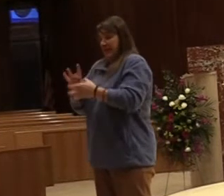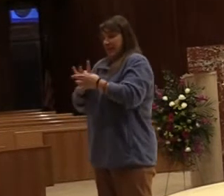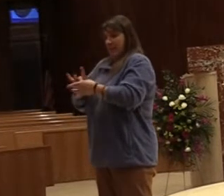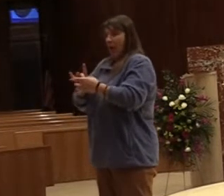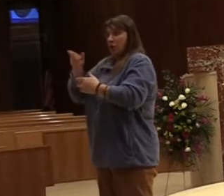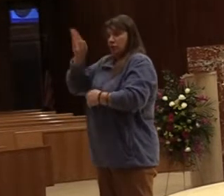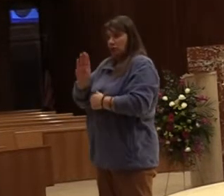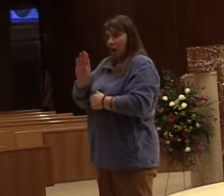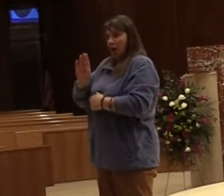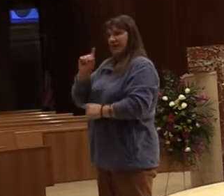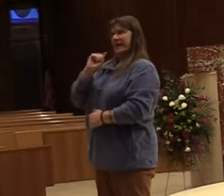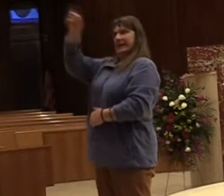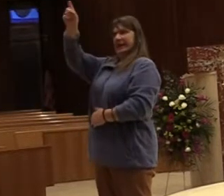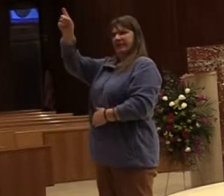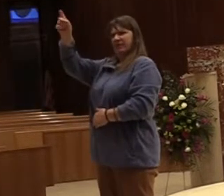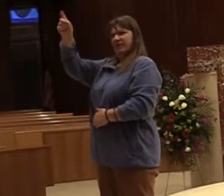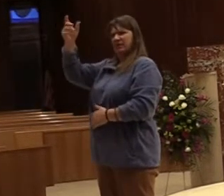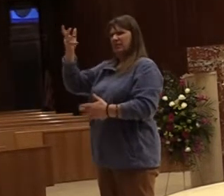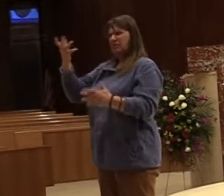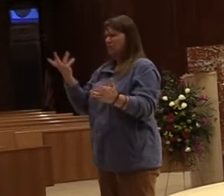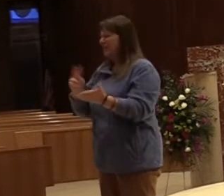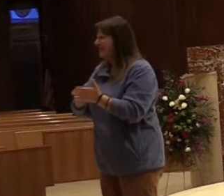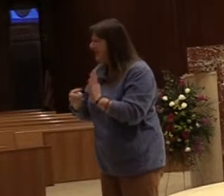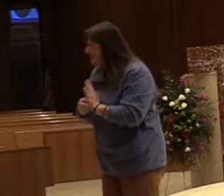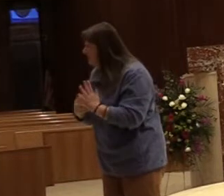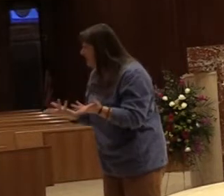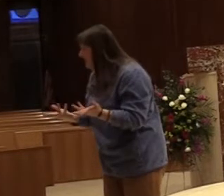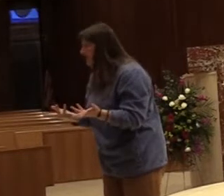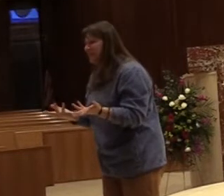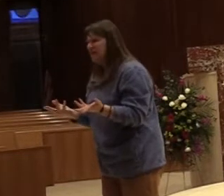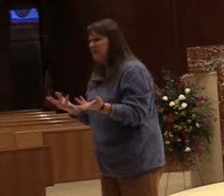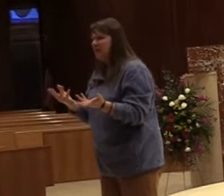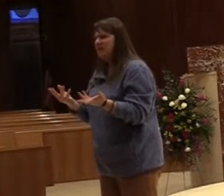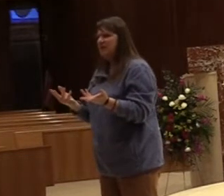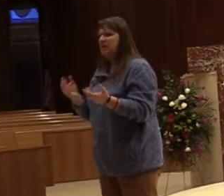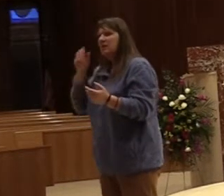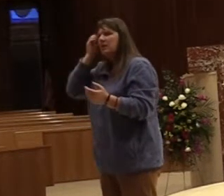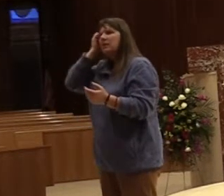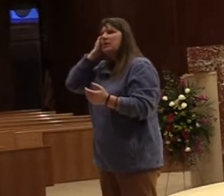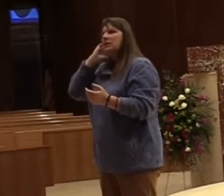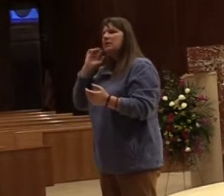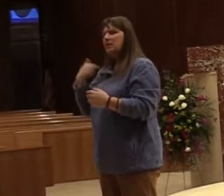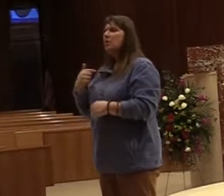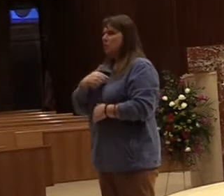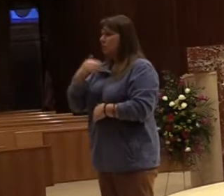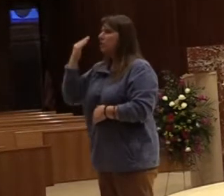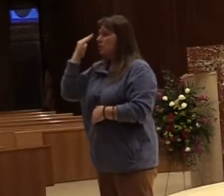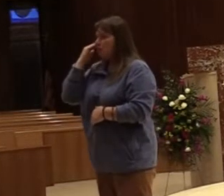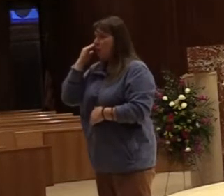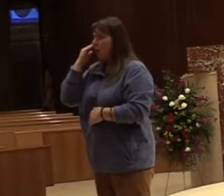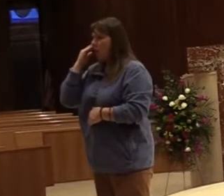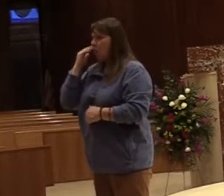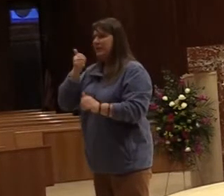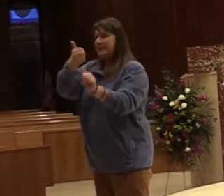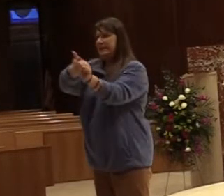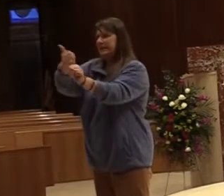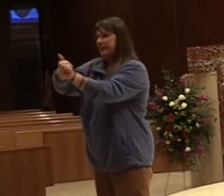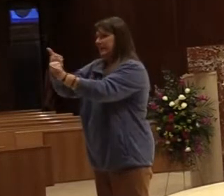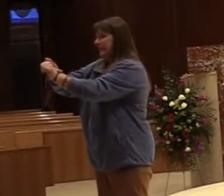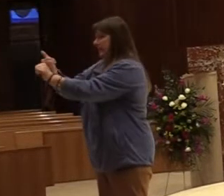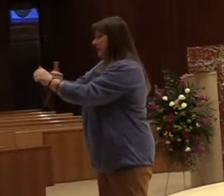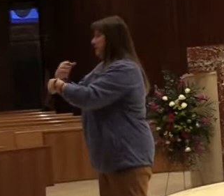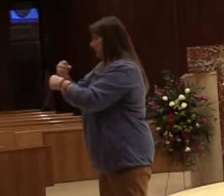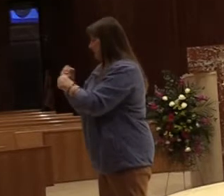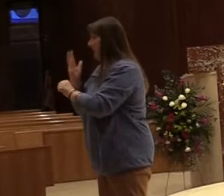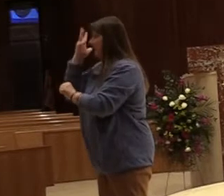well, what is that? What does that mean to us? That we know here that everyone has an image of God impressed upon